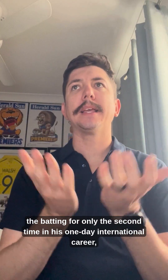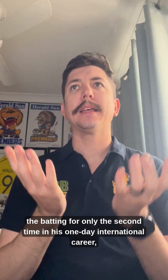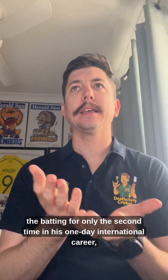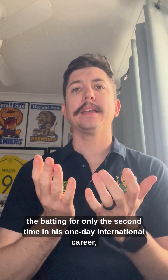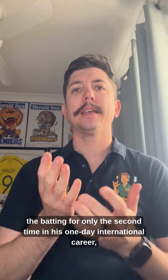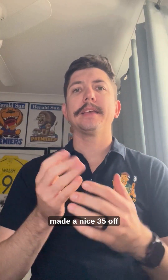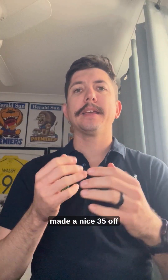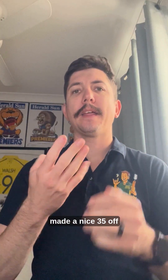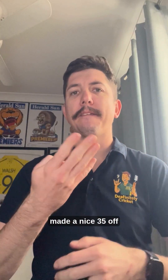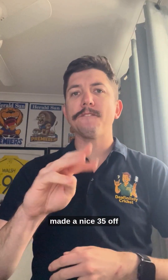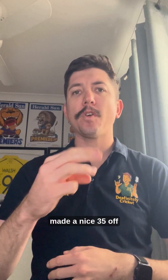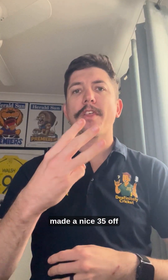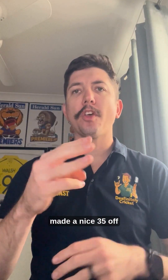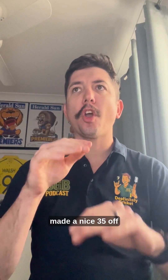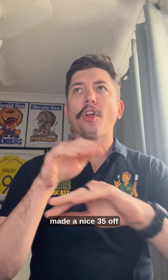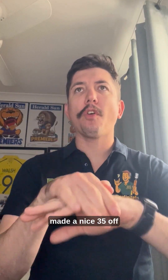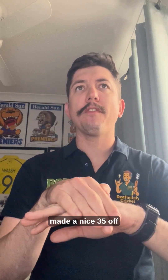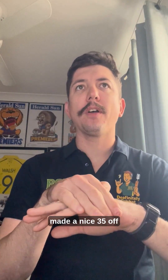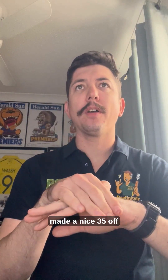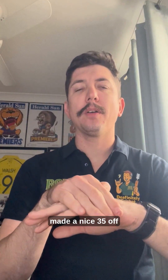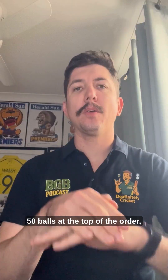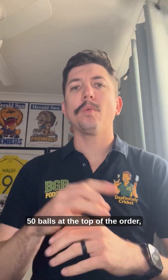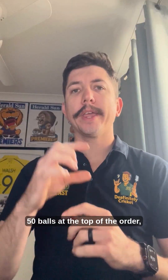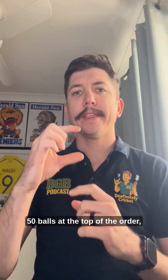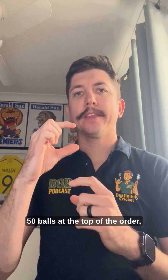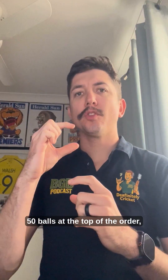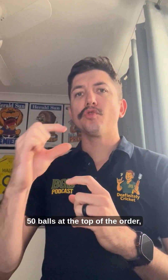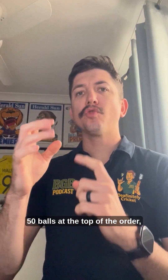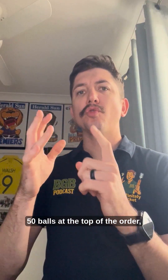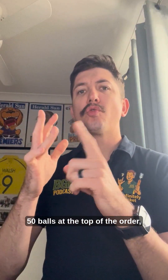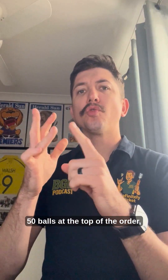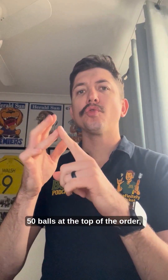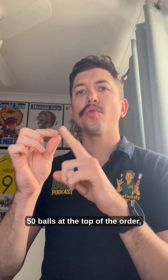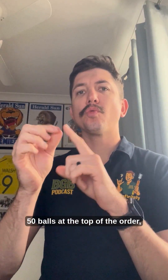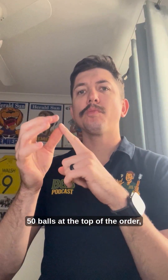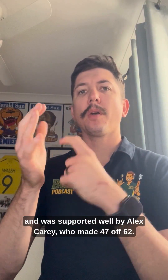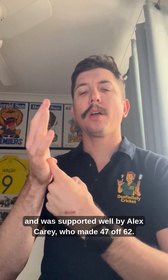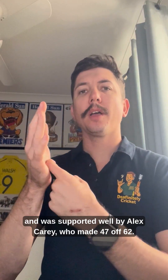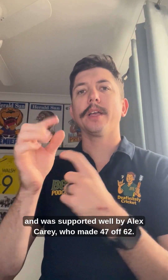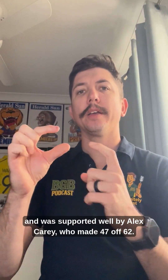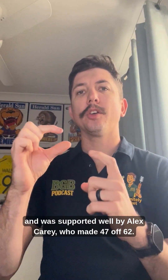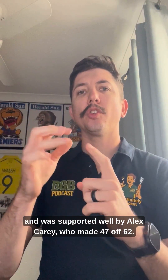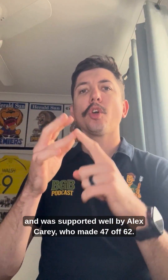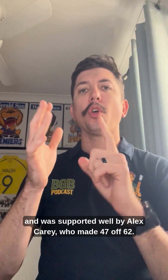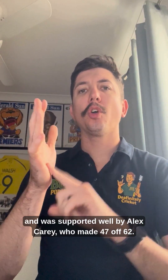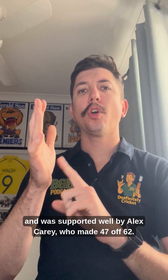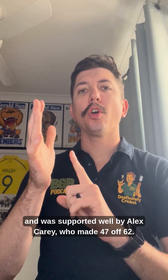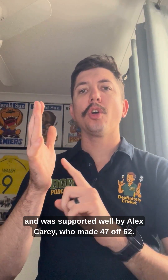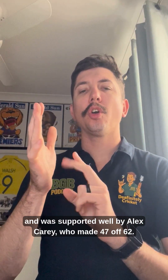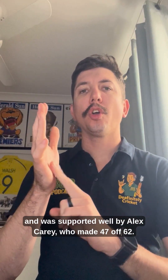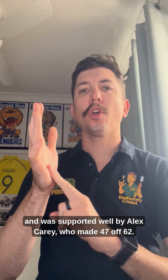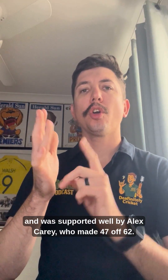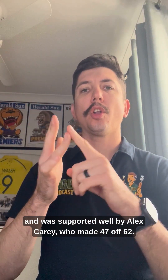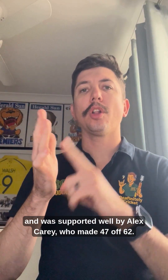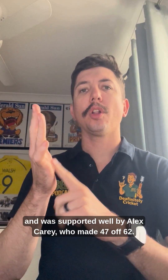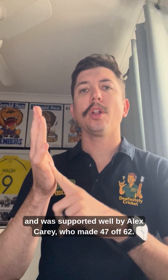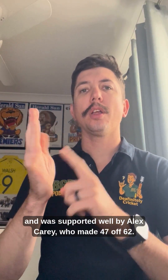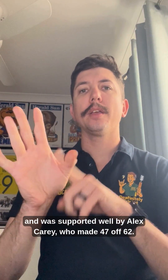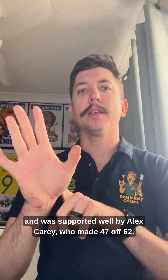international career, made a nice 35 off 50 balls to the top of the order, and was supported well by Alex Carey, who